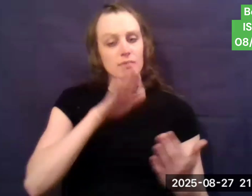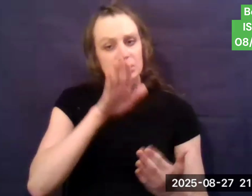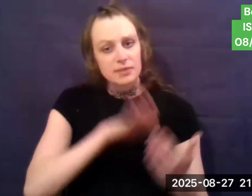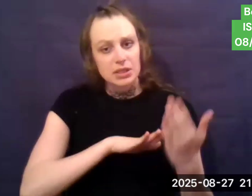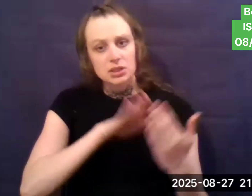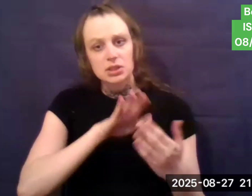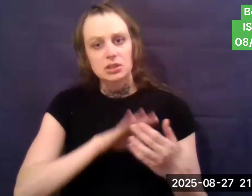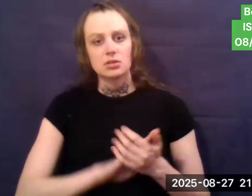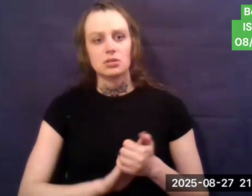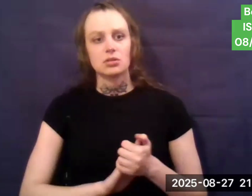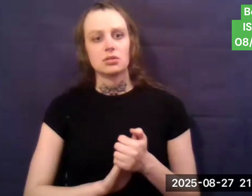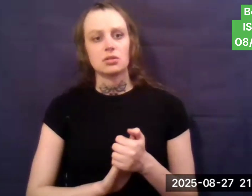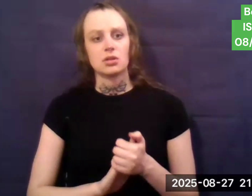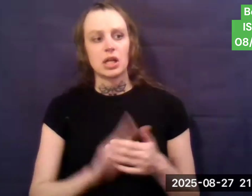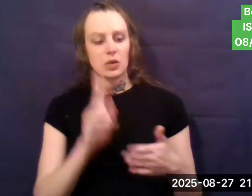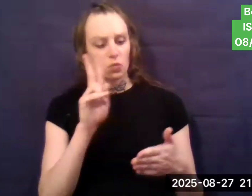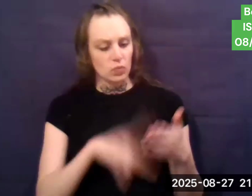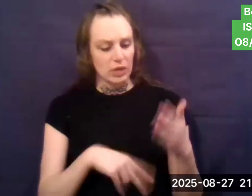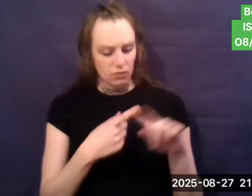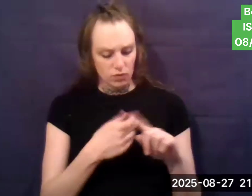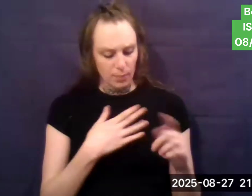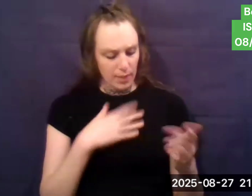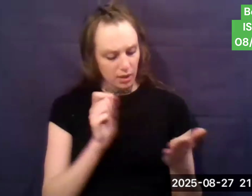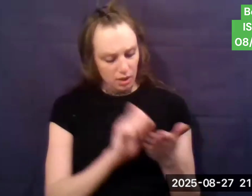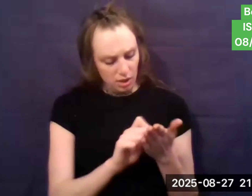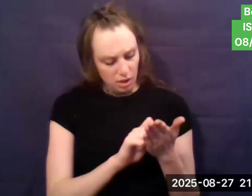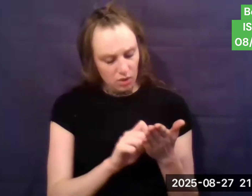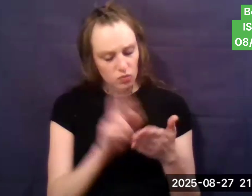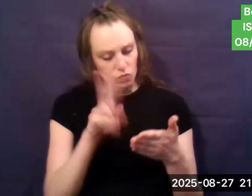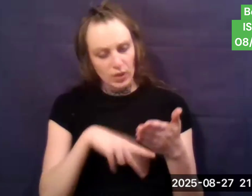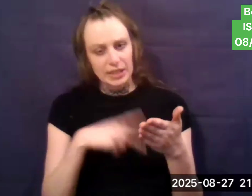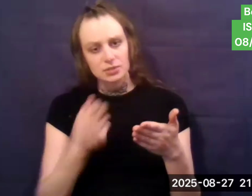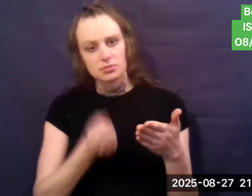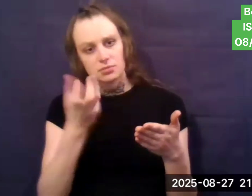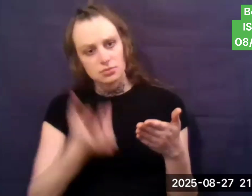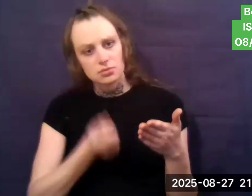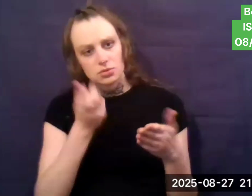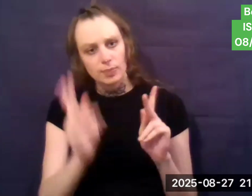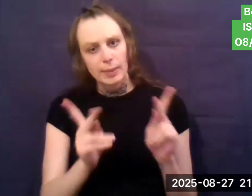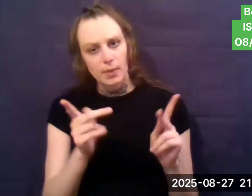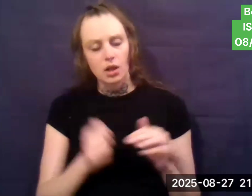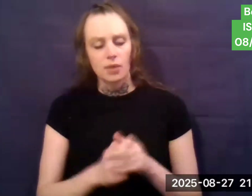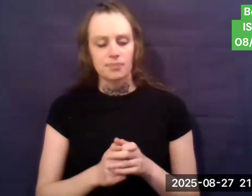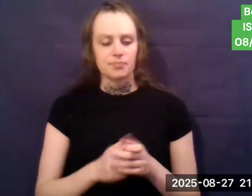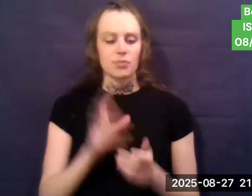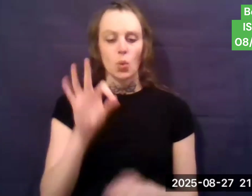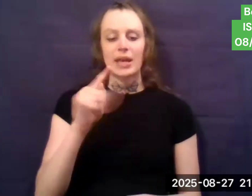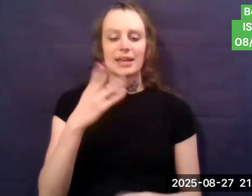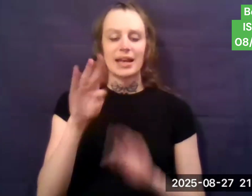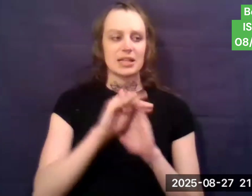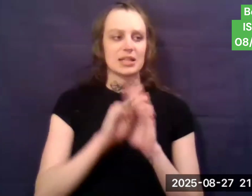these amends from my notebook to these people, those 9th step promises really started coming true for me in my life. And